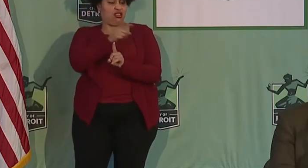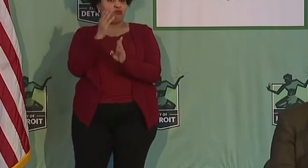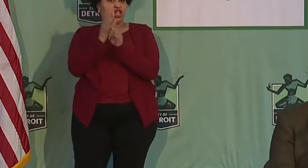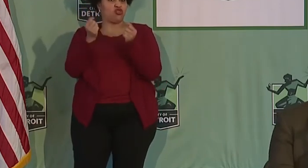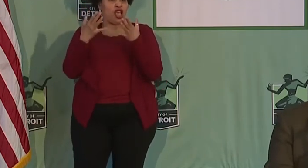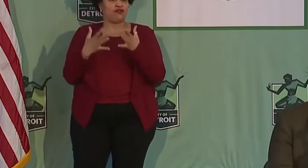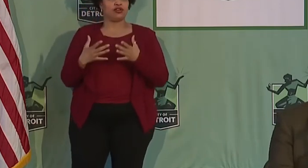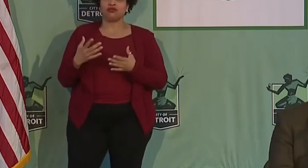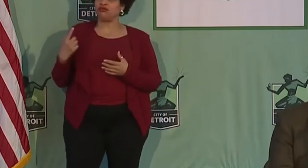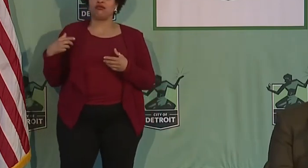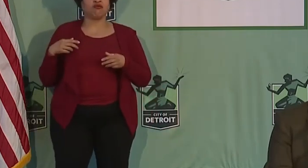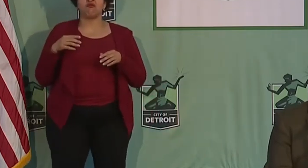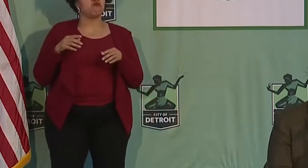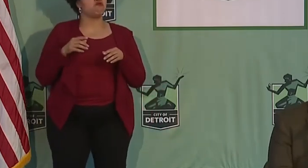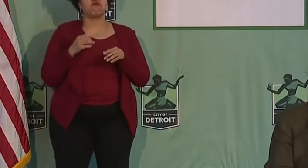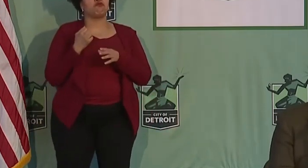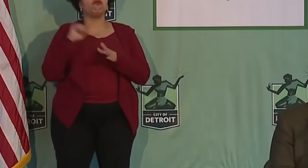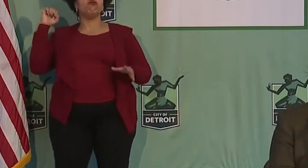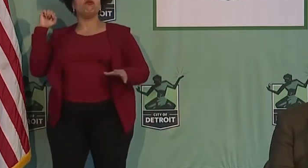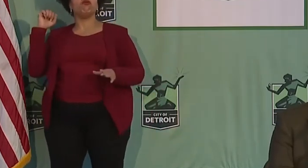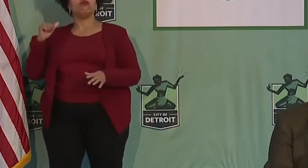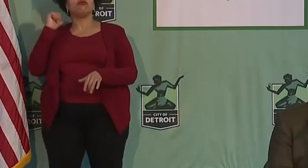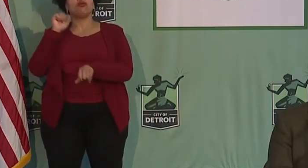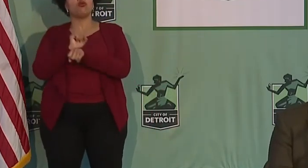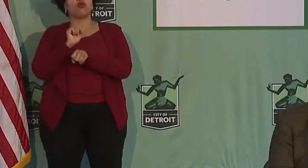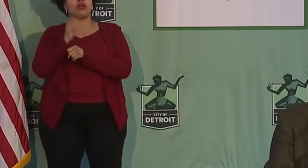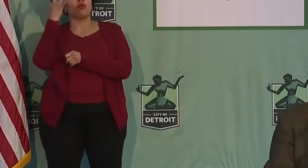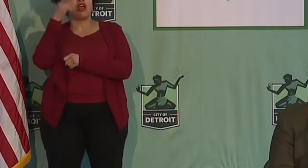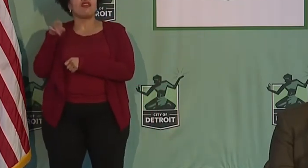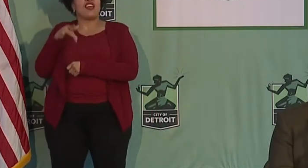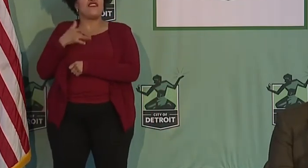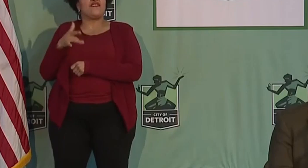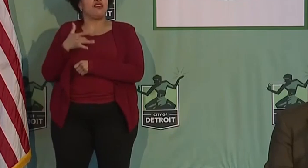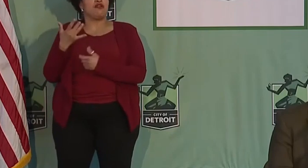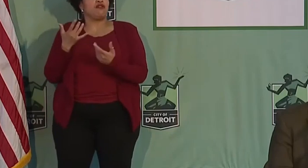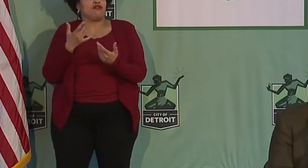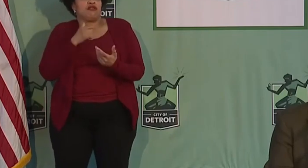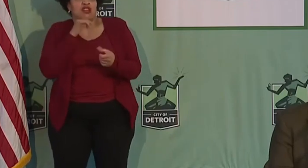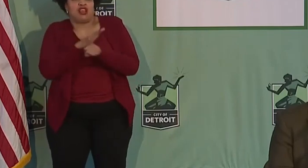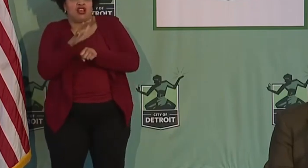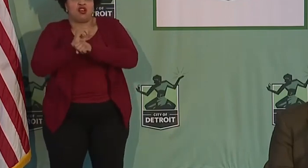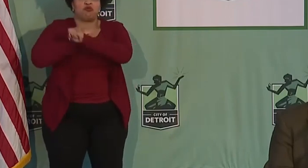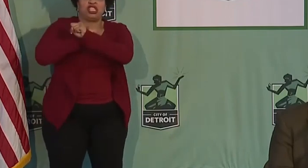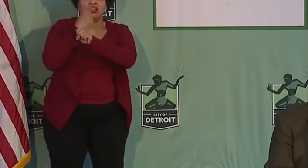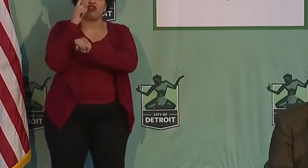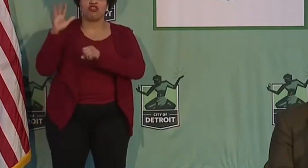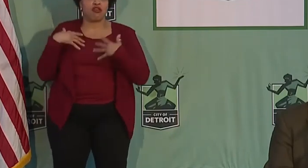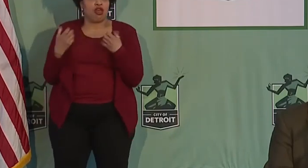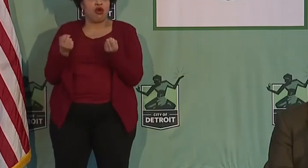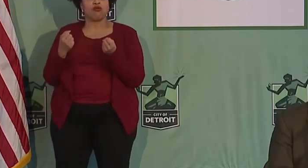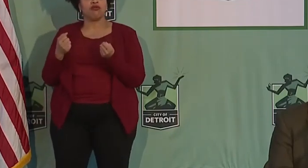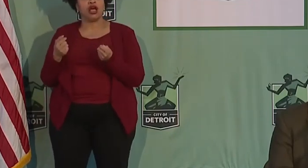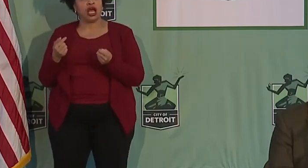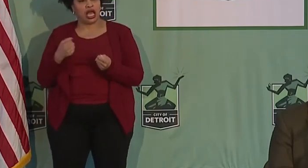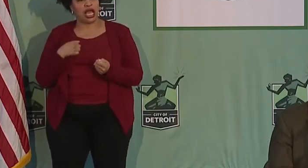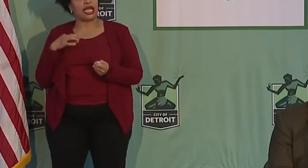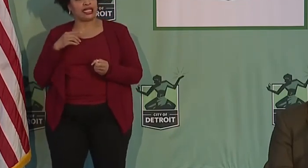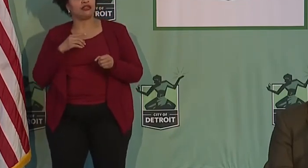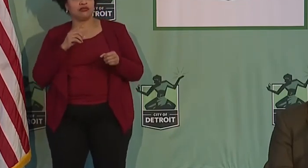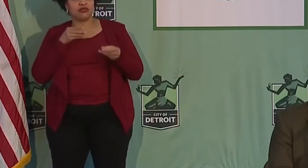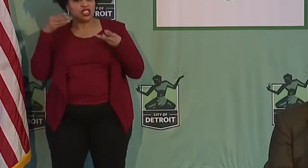feel that enough was being done to protect their health. I dropped the rest of my schedule, and I spent the day with them